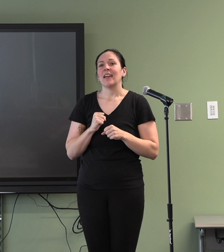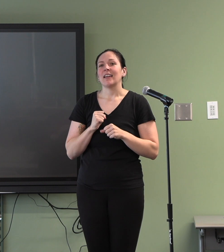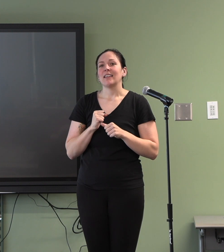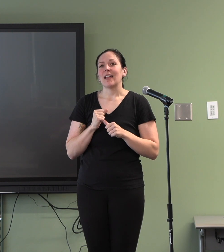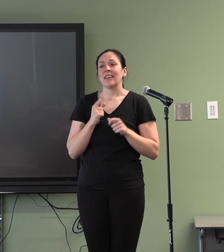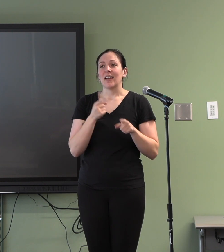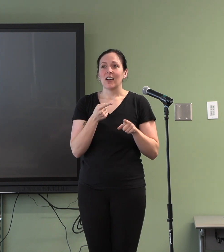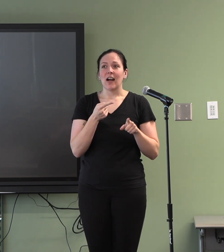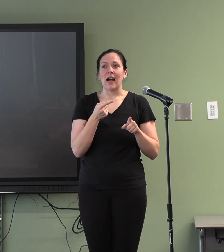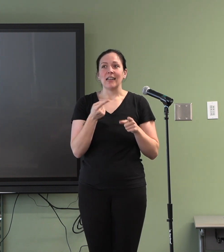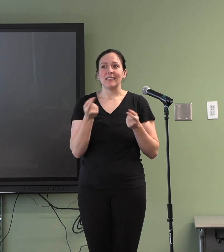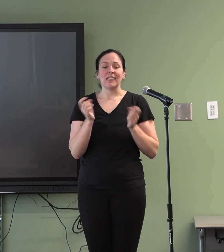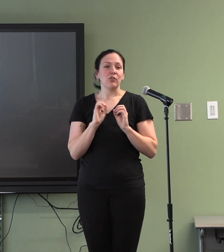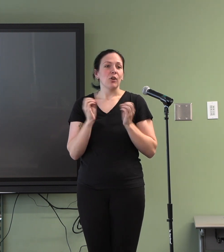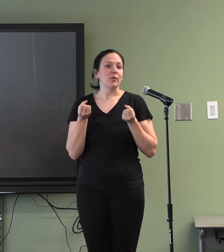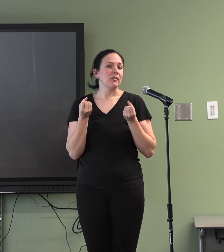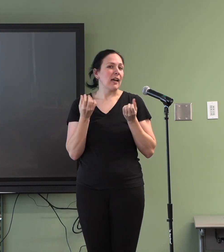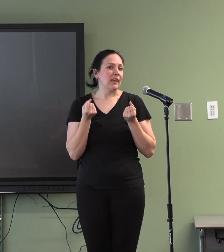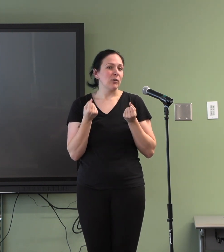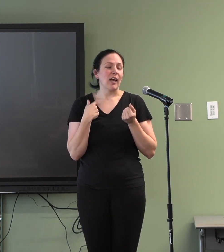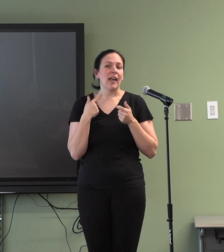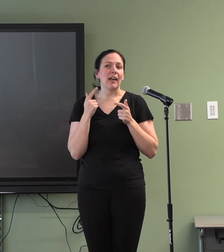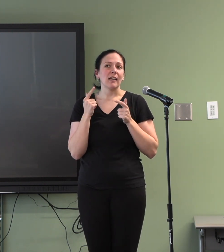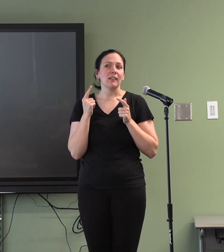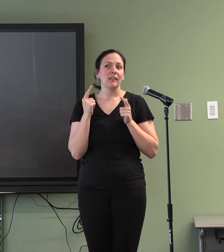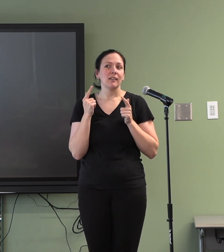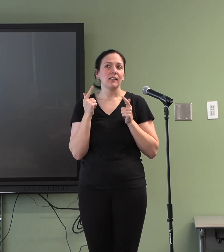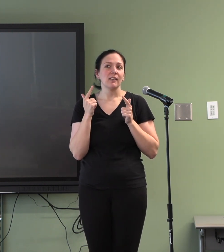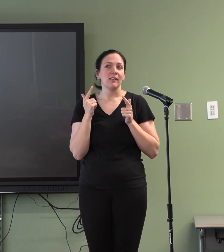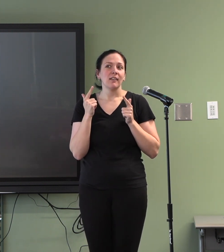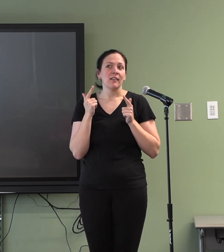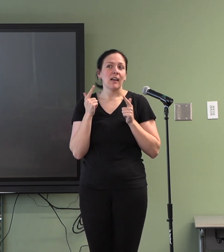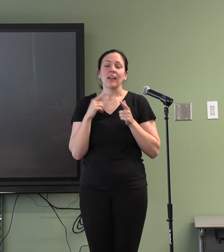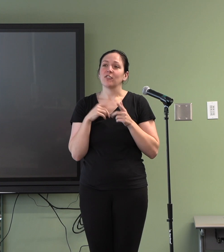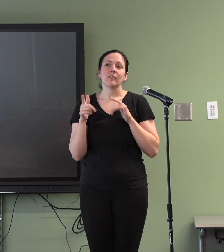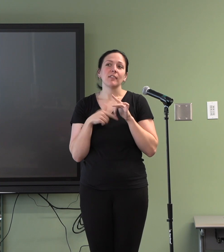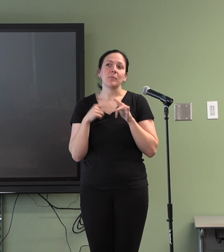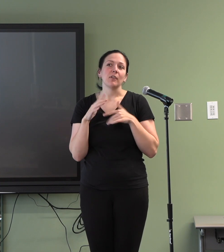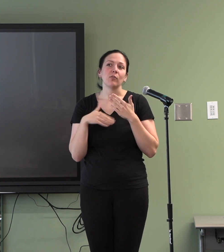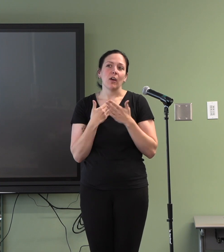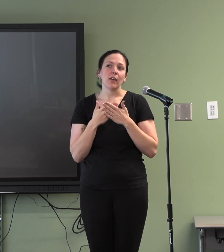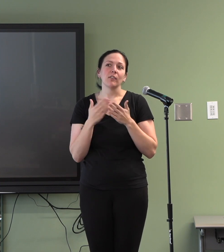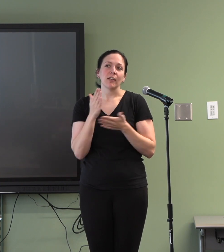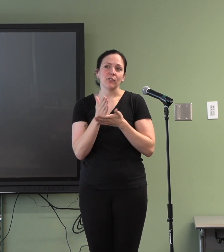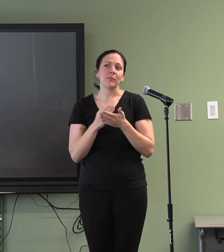And there I did no sign language. I just skipped an entire section of my